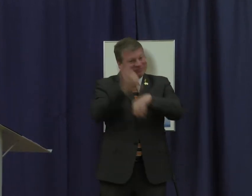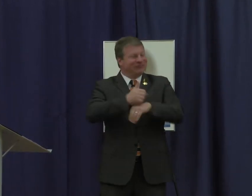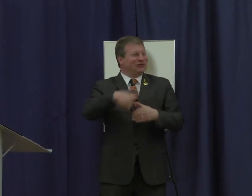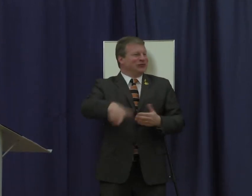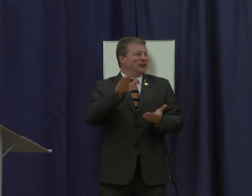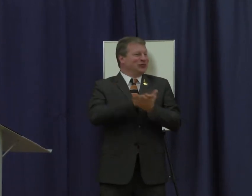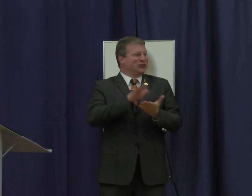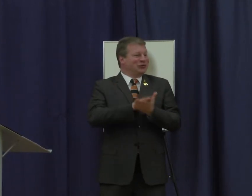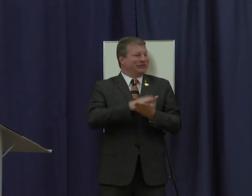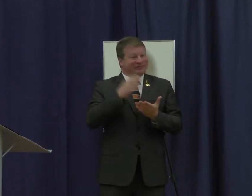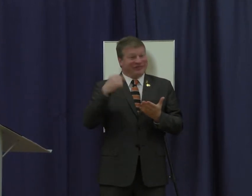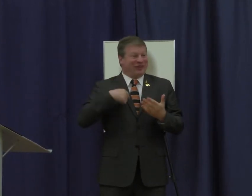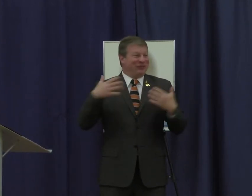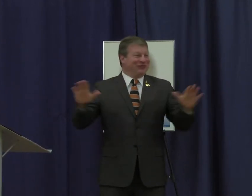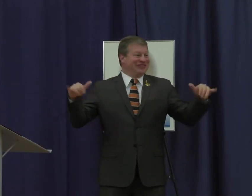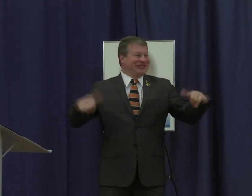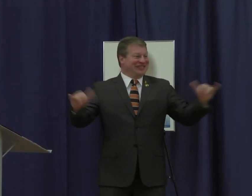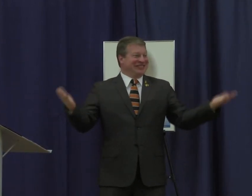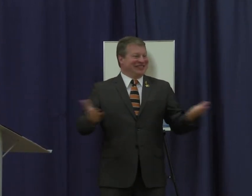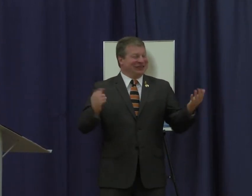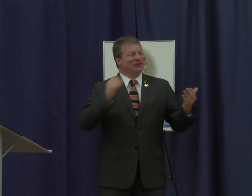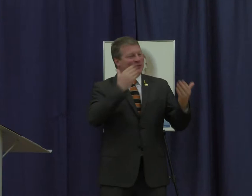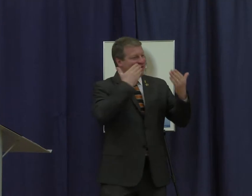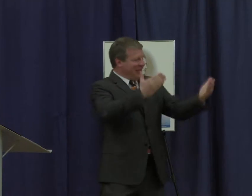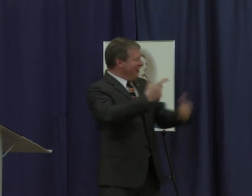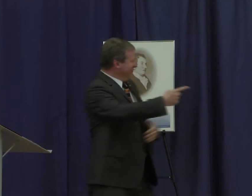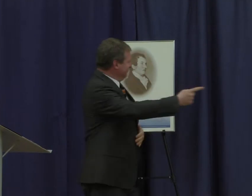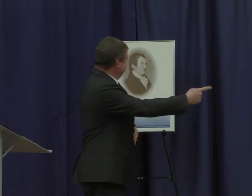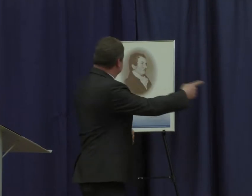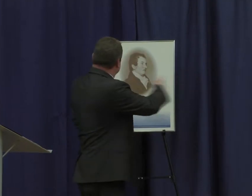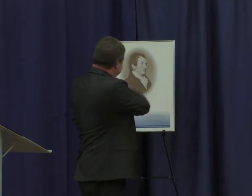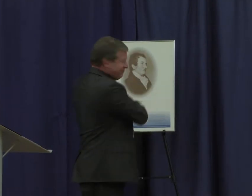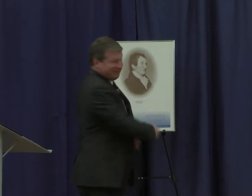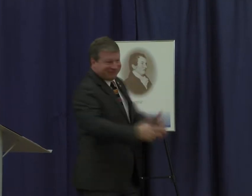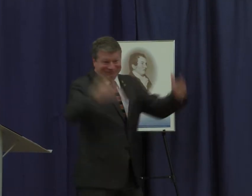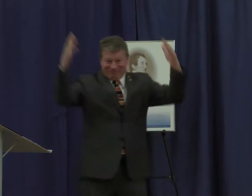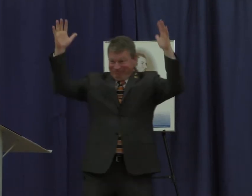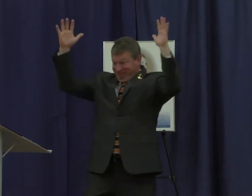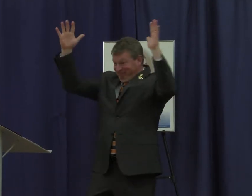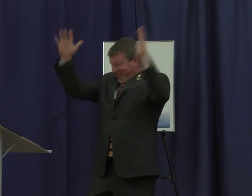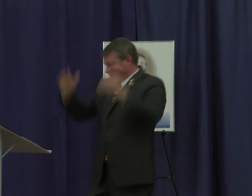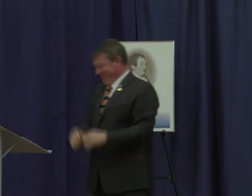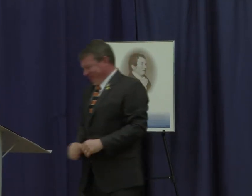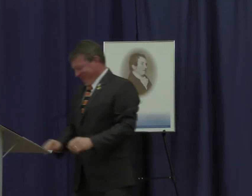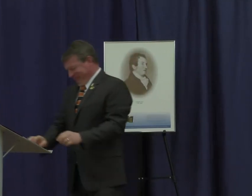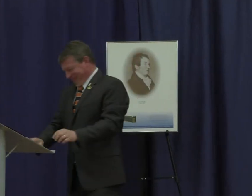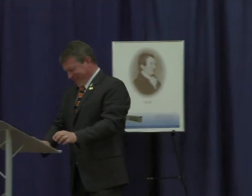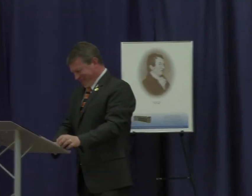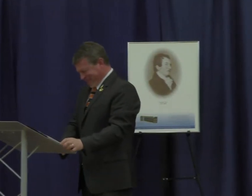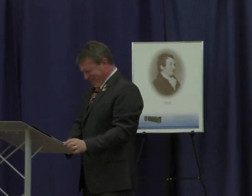They came with a vision, they established the school, and we're still here. So we would like to thank all three of them.